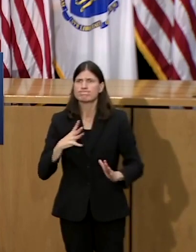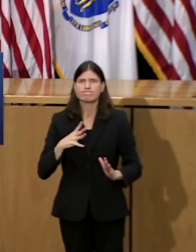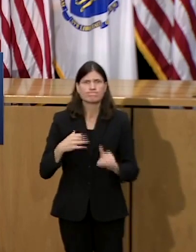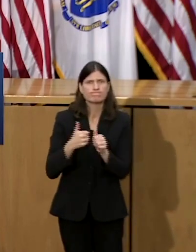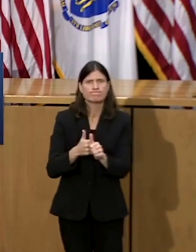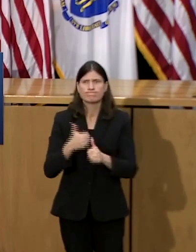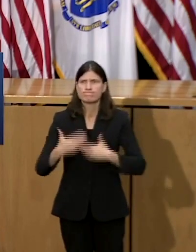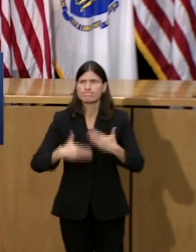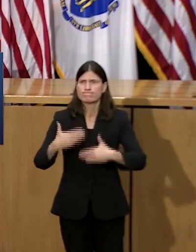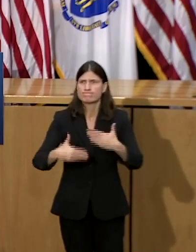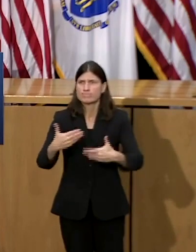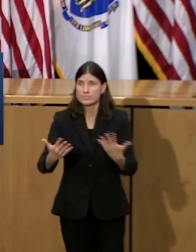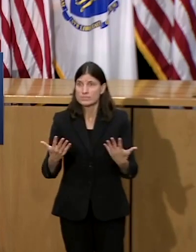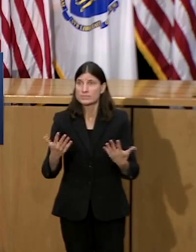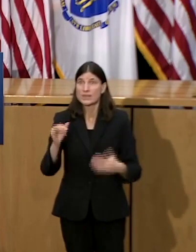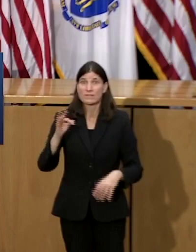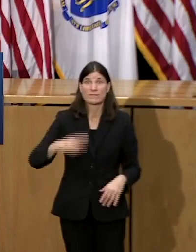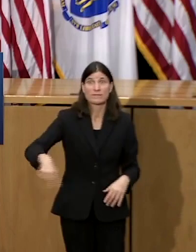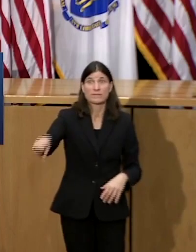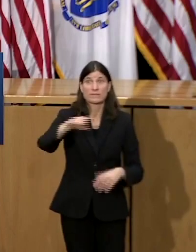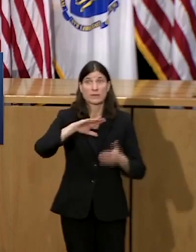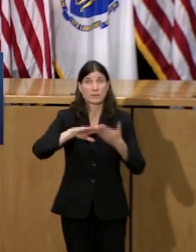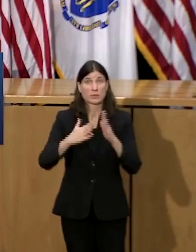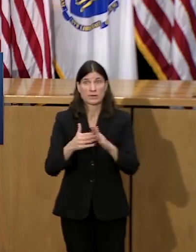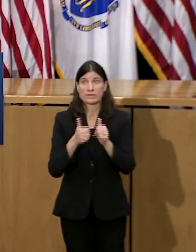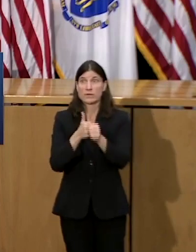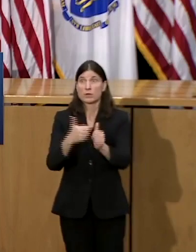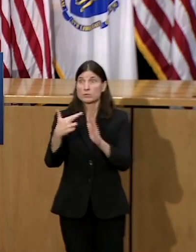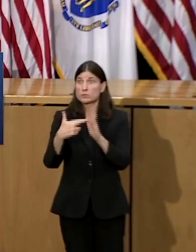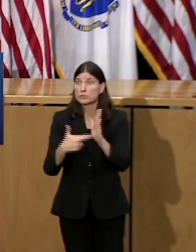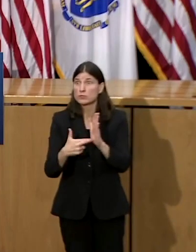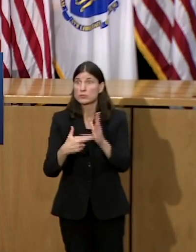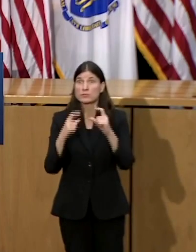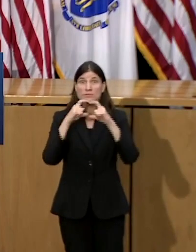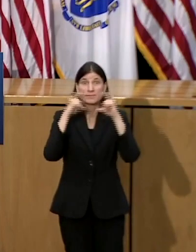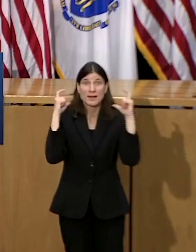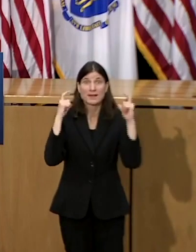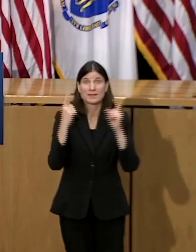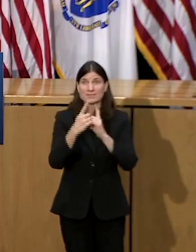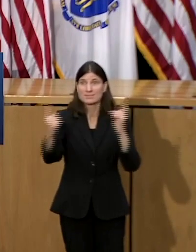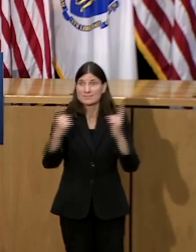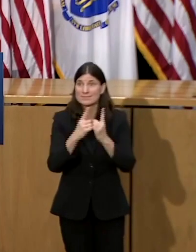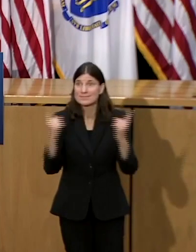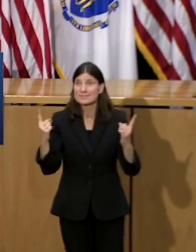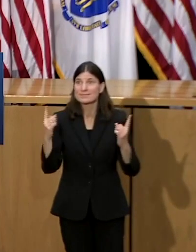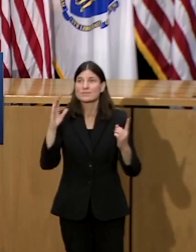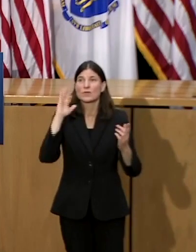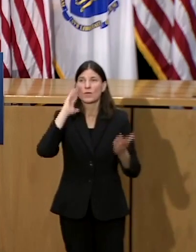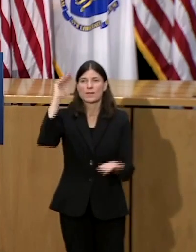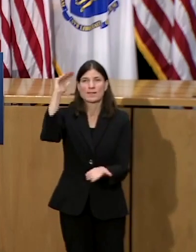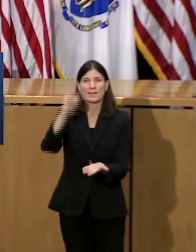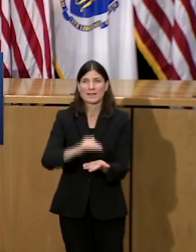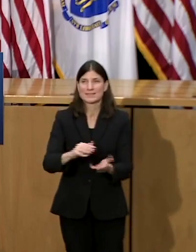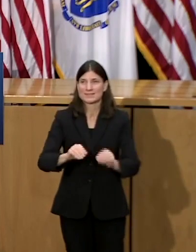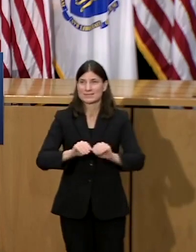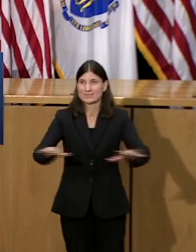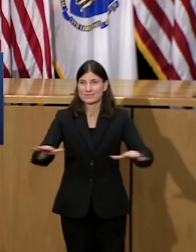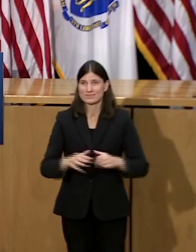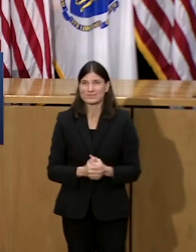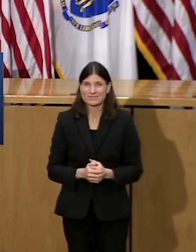they needed to do to slow the spread. We need everybody to do that again, so we don't have to